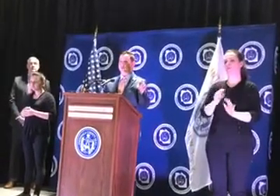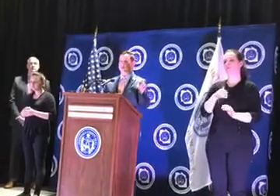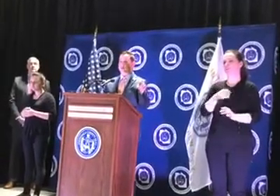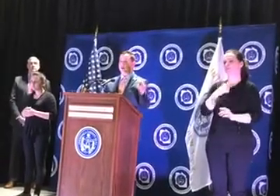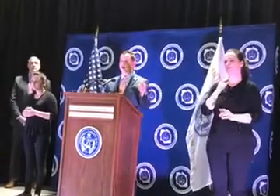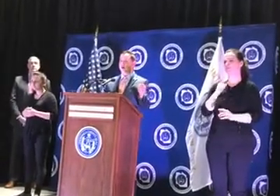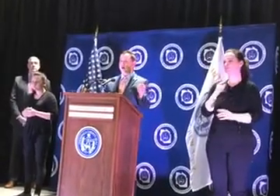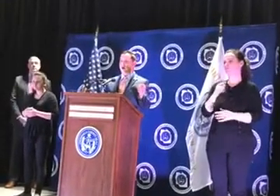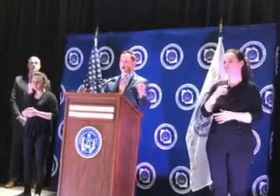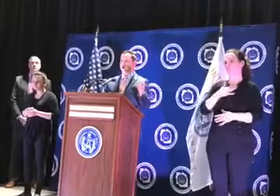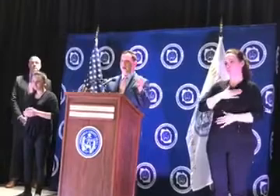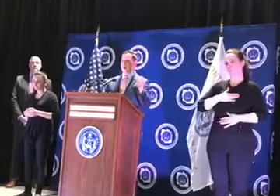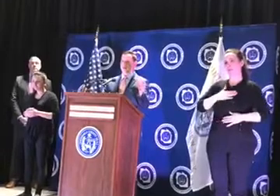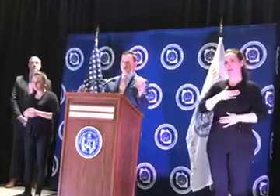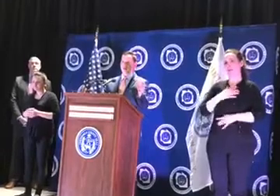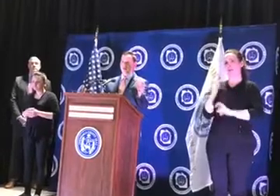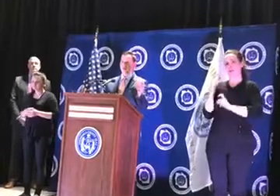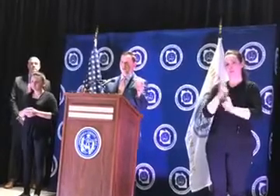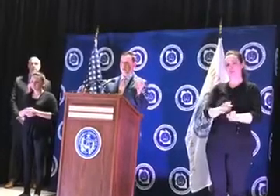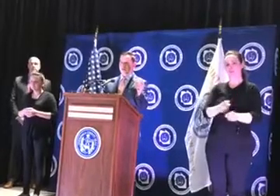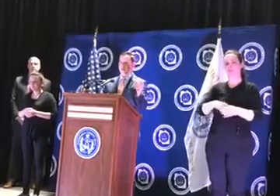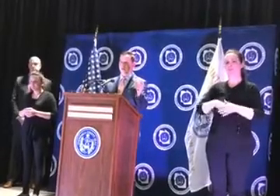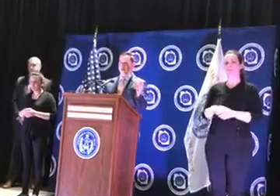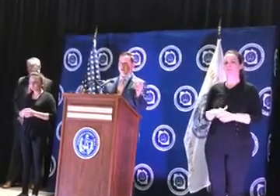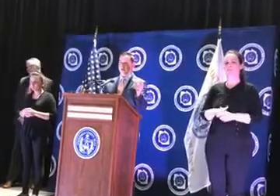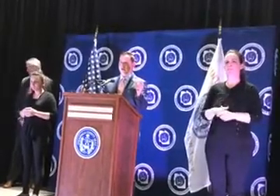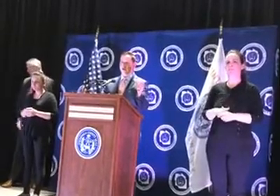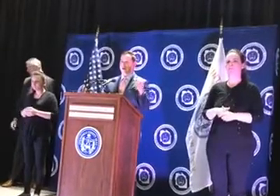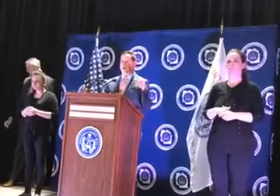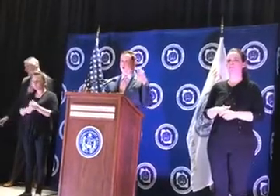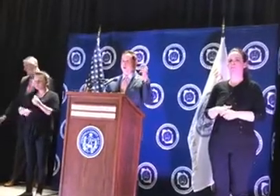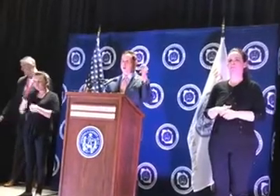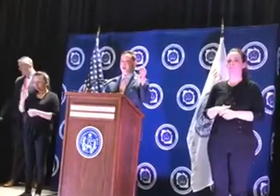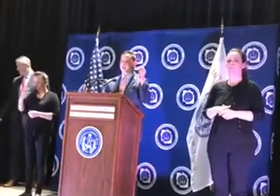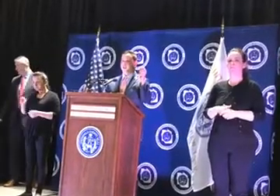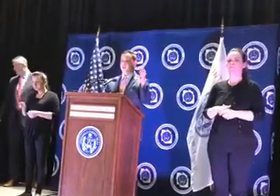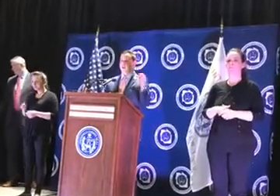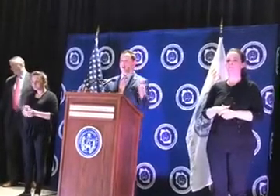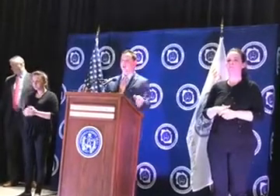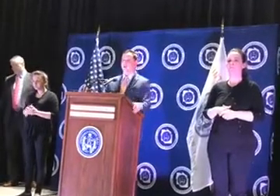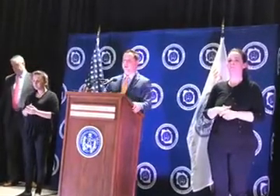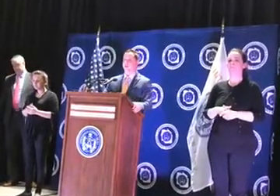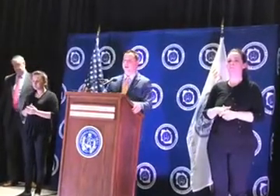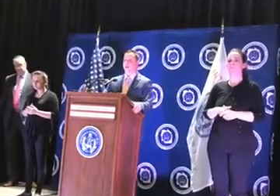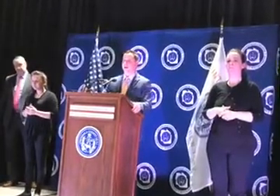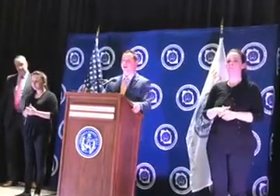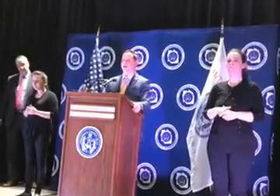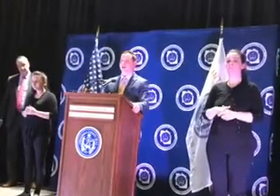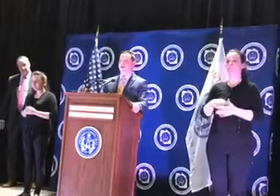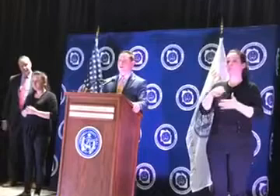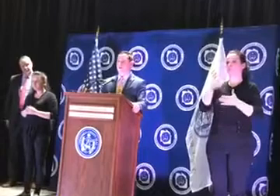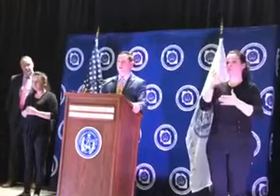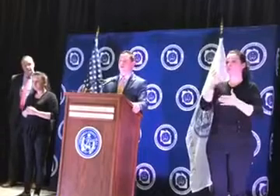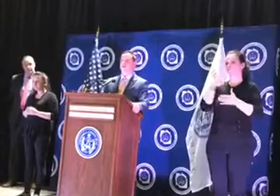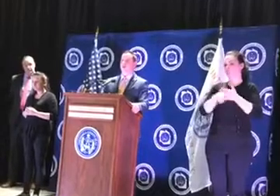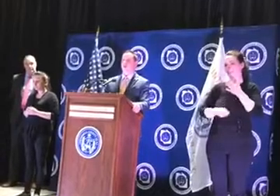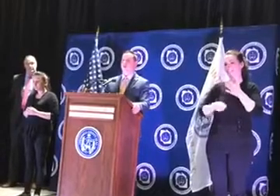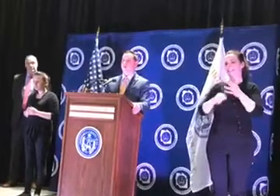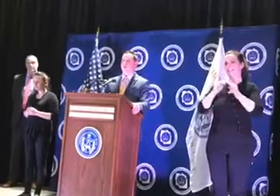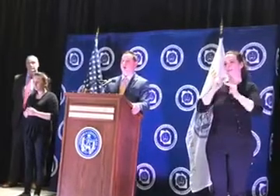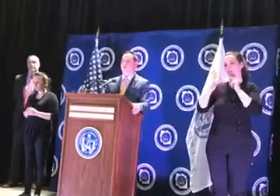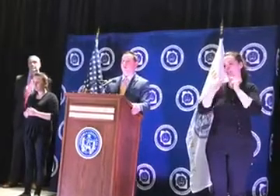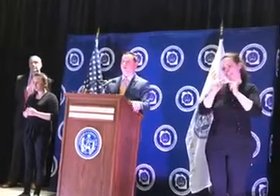chains at this point, you'll have a price at the beginning of the day. And then when you're trying to execute on that price at the end of the day, your price